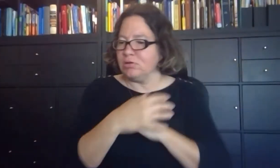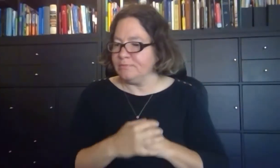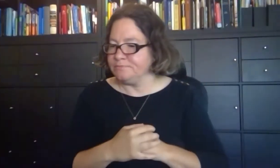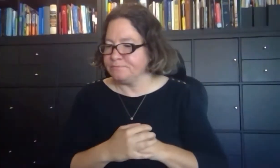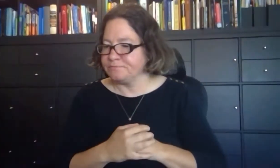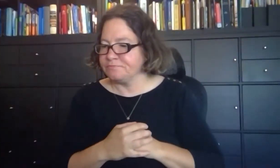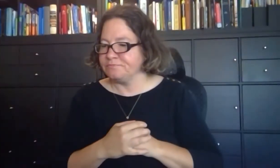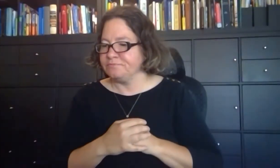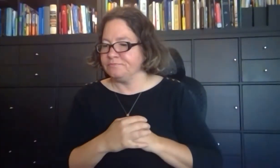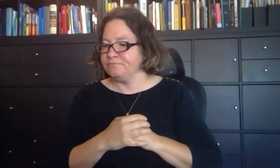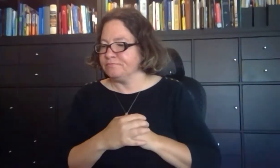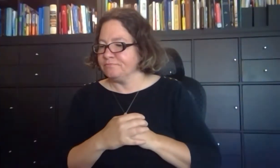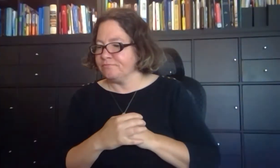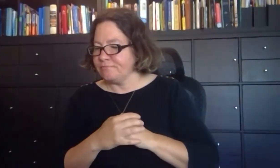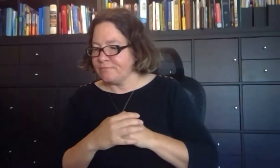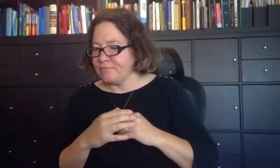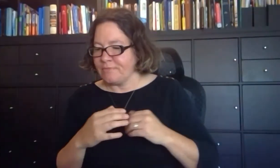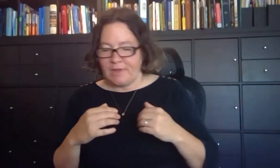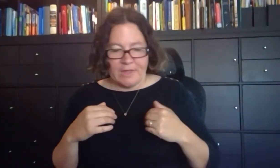The sun is starting to go down.